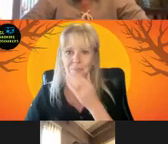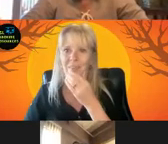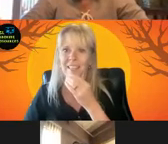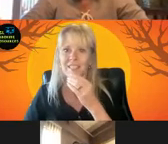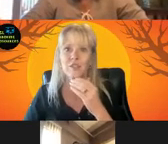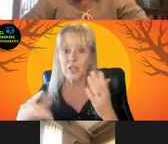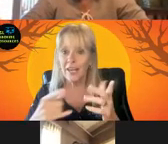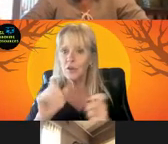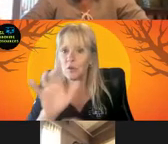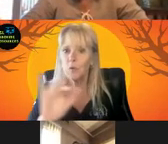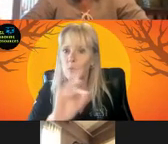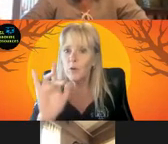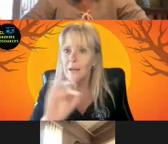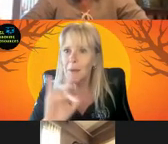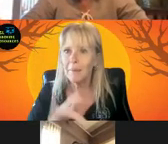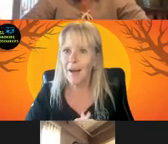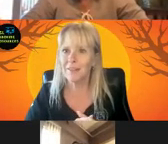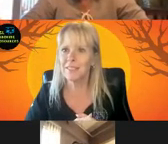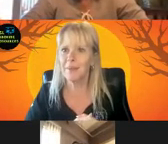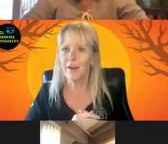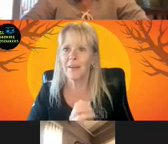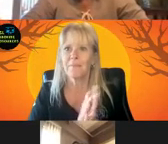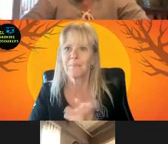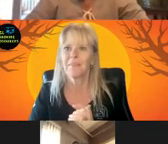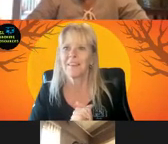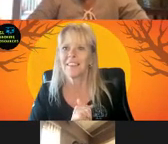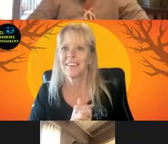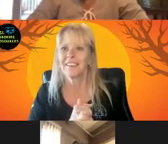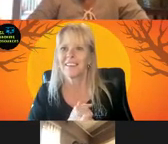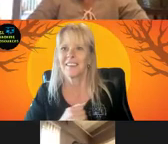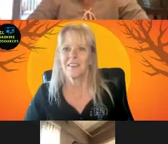yourself. So can you wiggle my mouse, Mary?